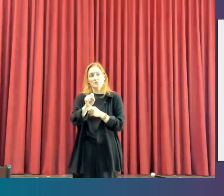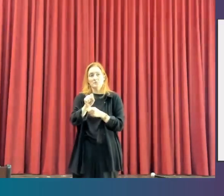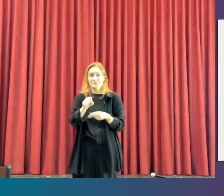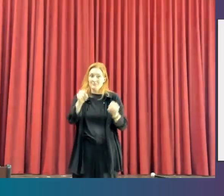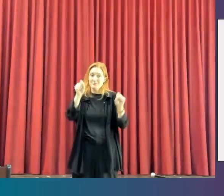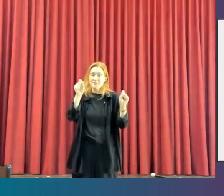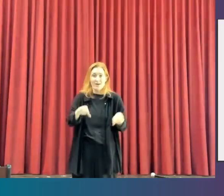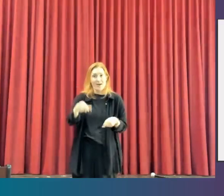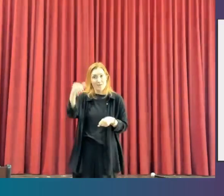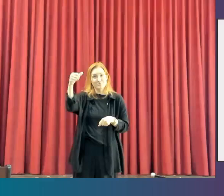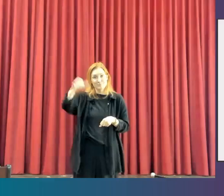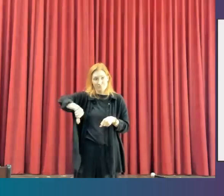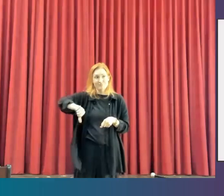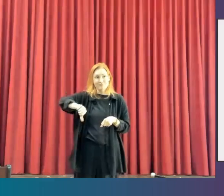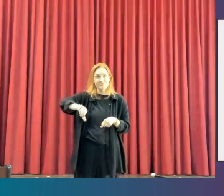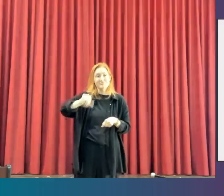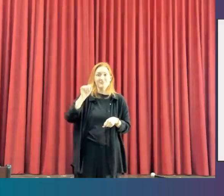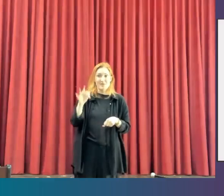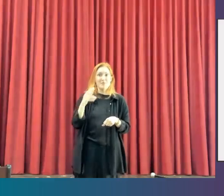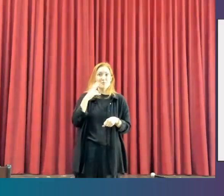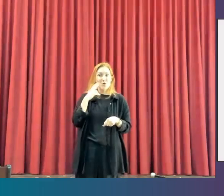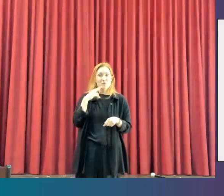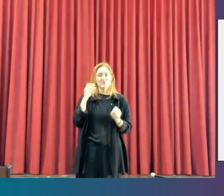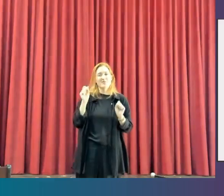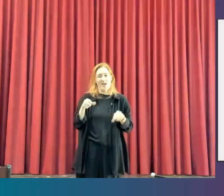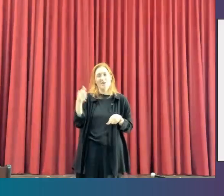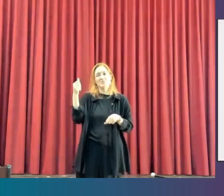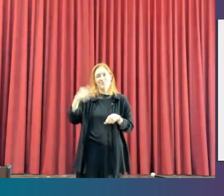reject tenants for that reason.